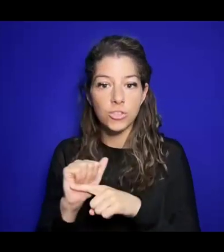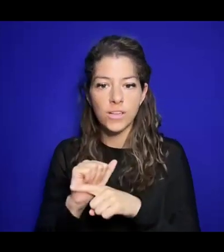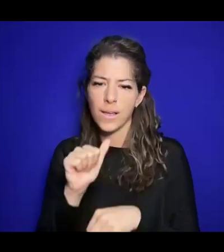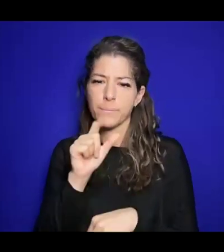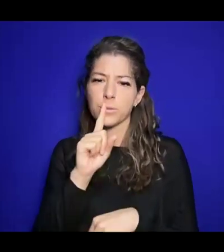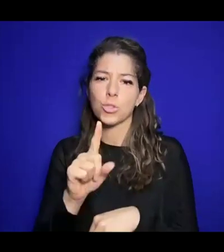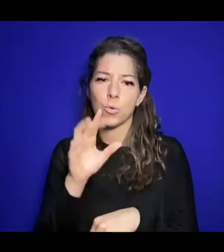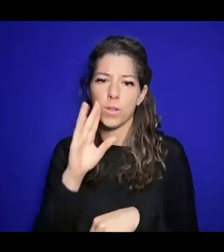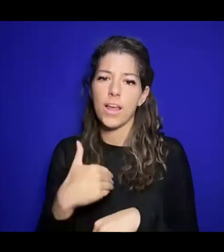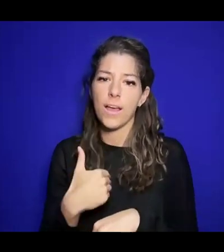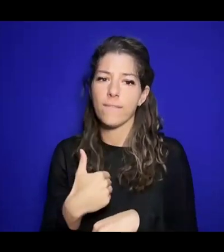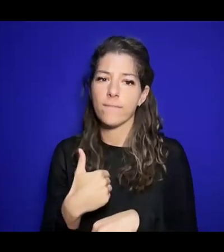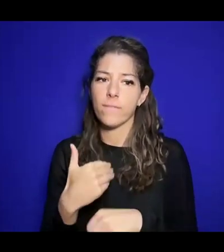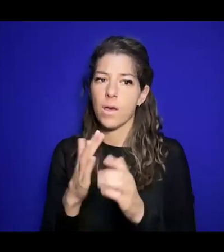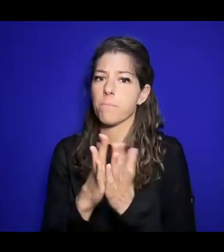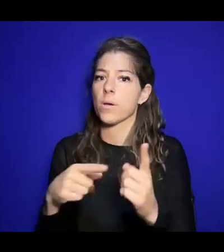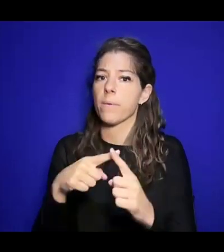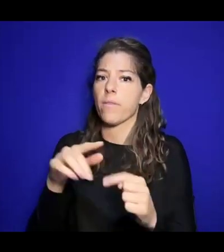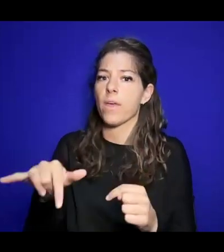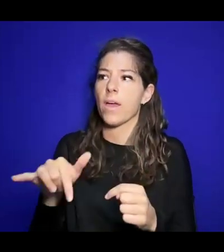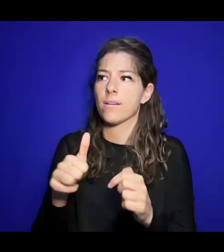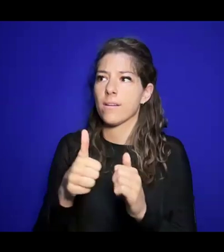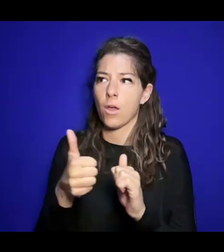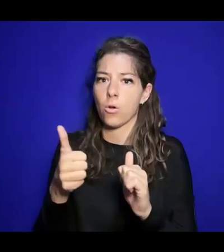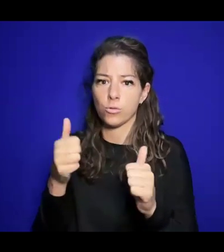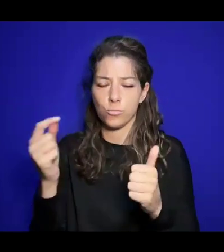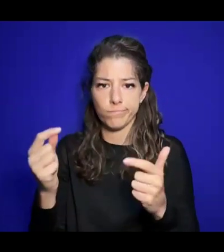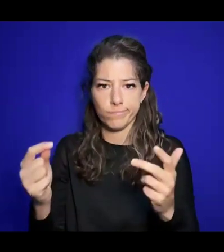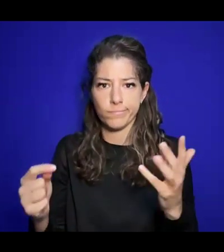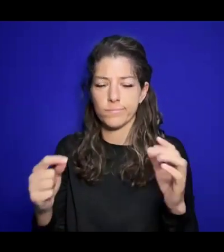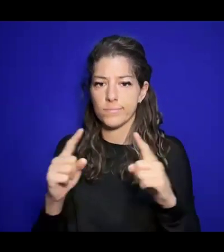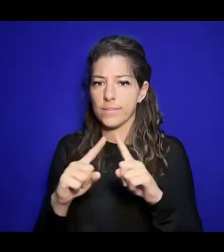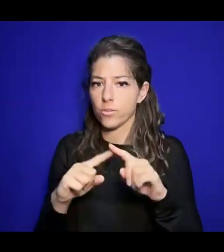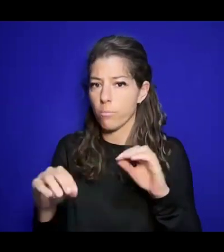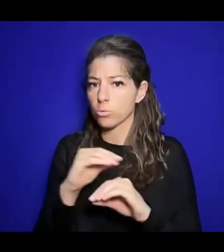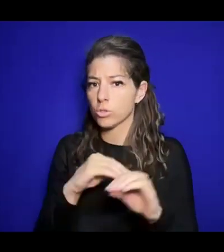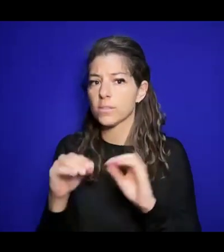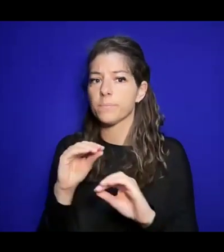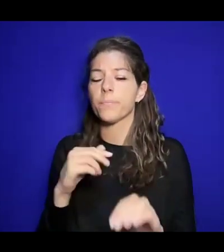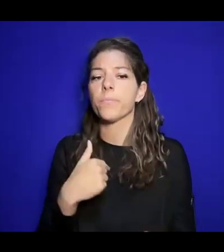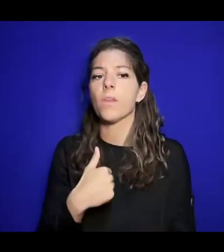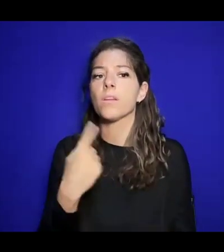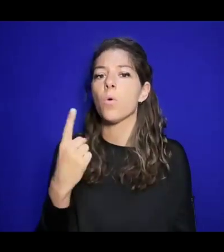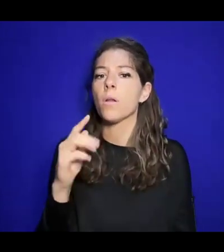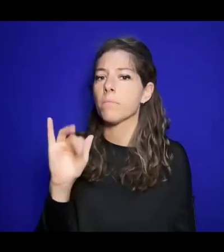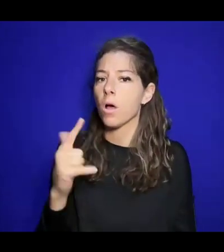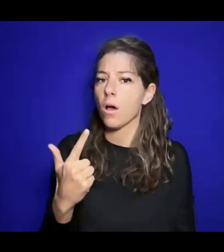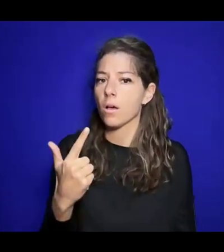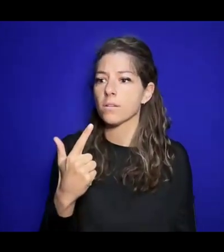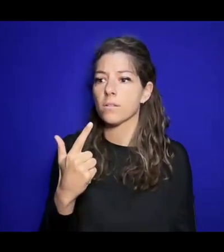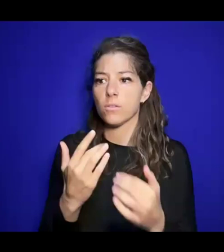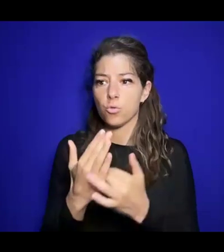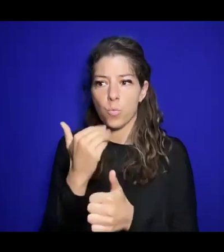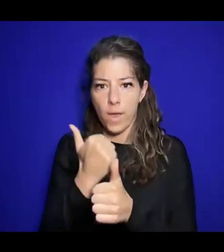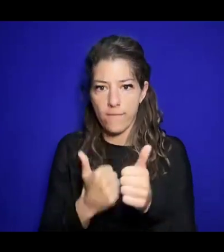we'll have a book about that, how to go through the range of motion. I did a blog about that, going through every